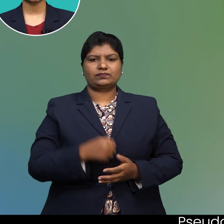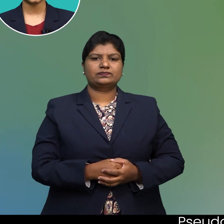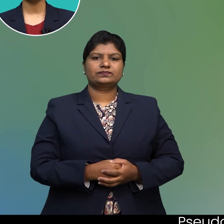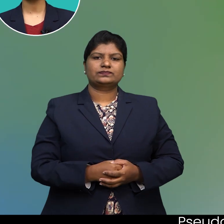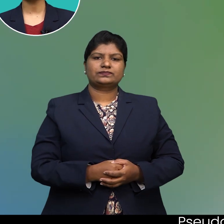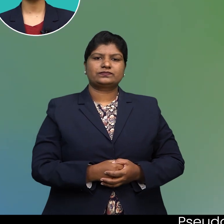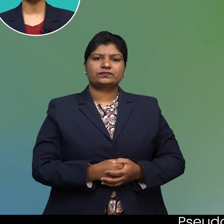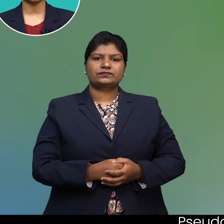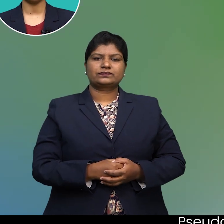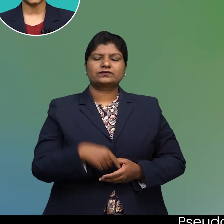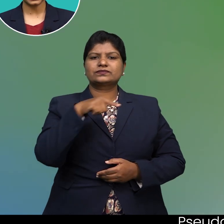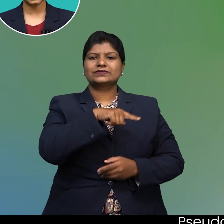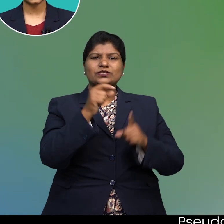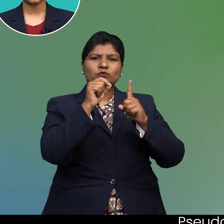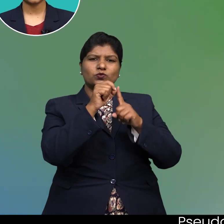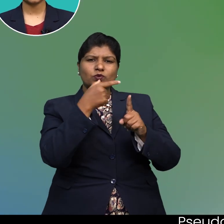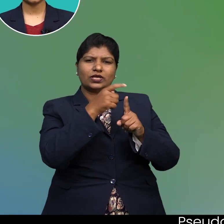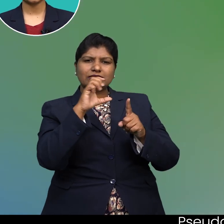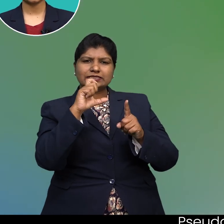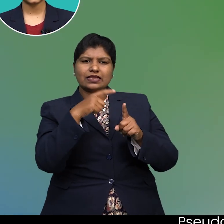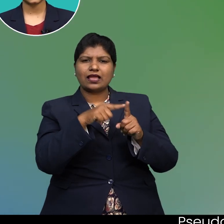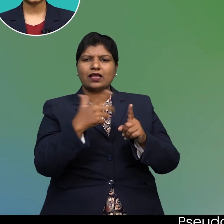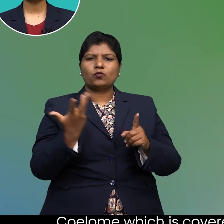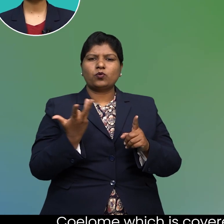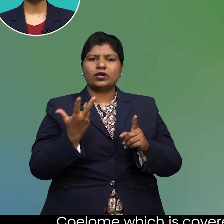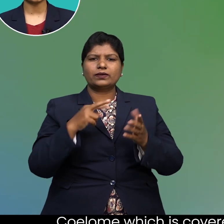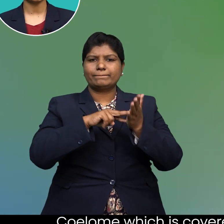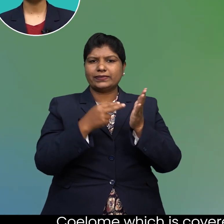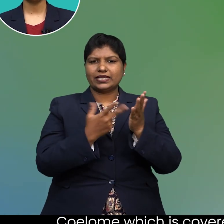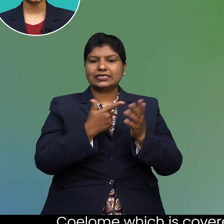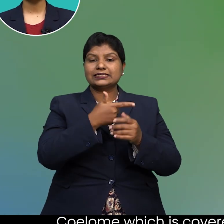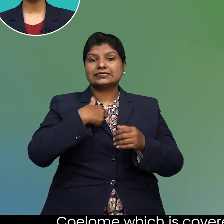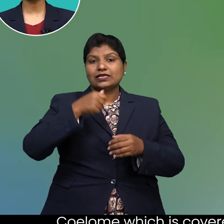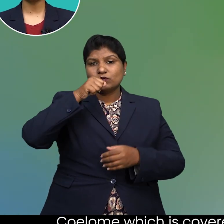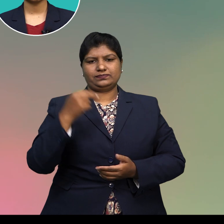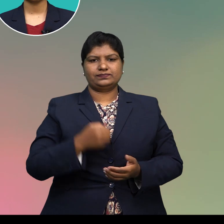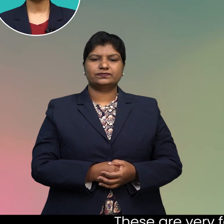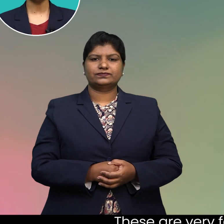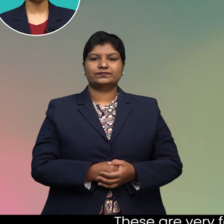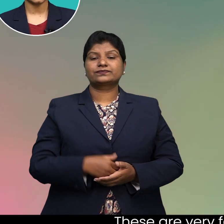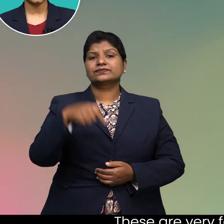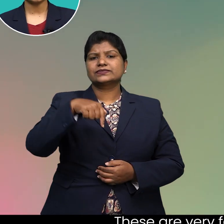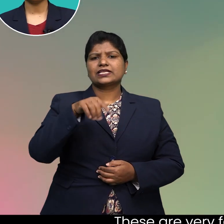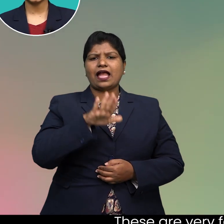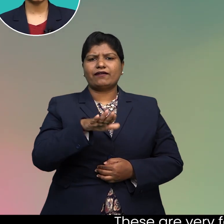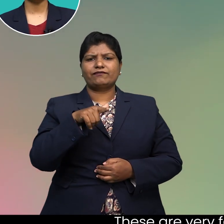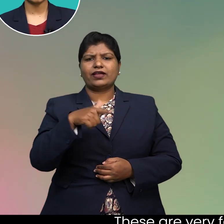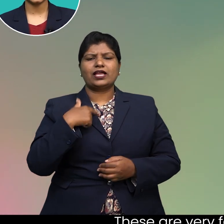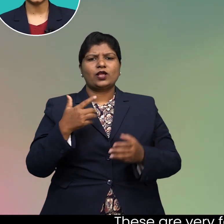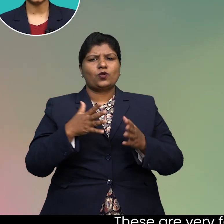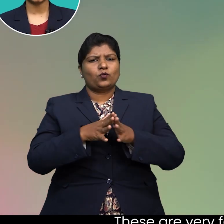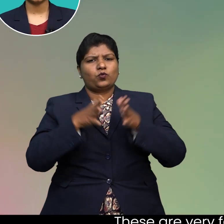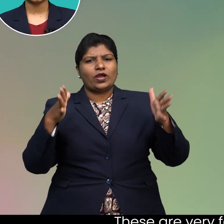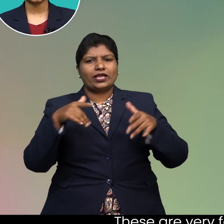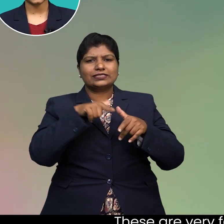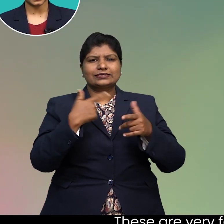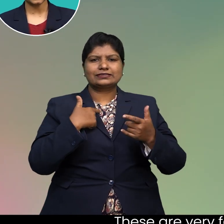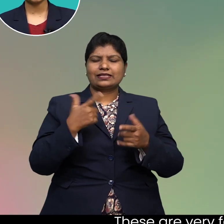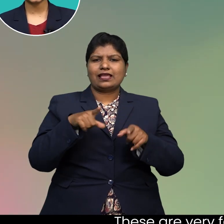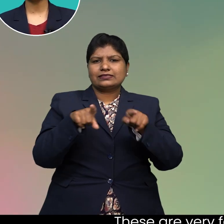There are 3 layers of cells from which differentiated tissues can be made.